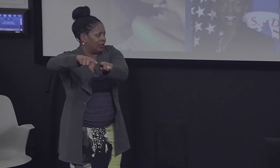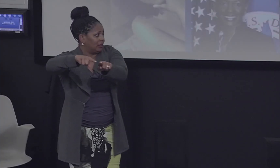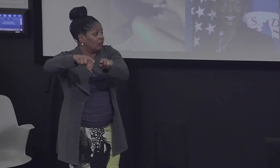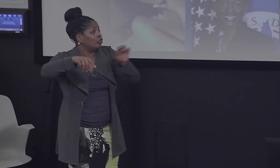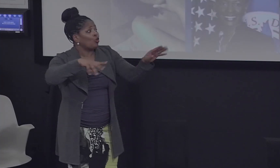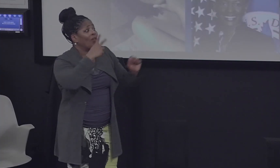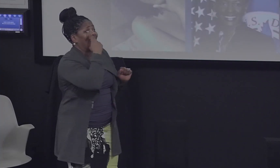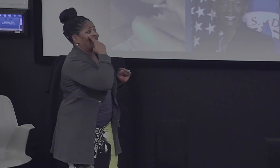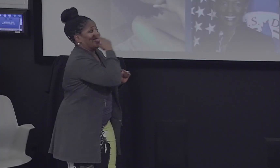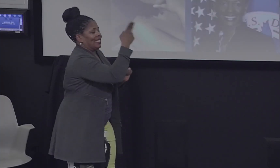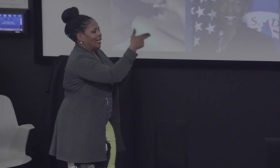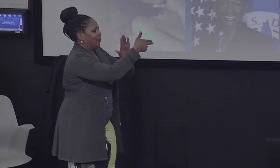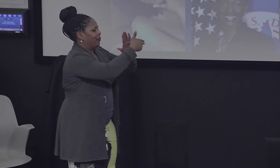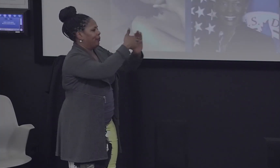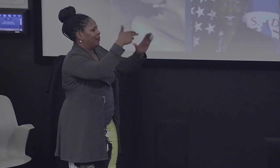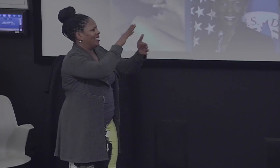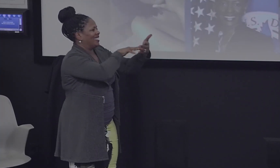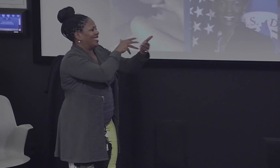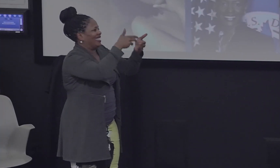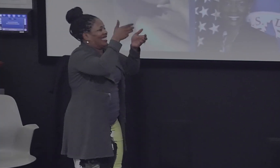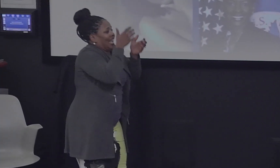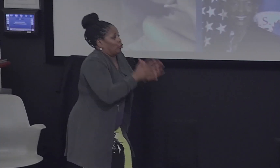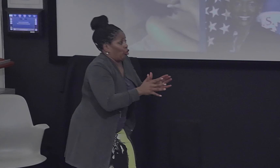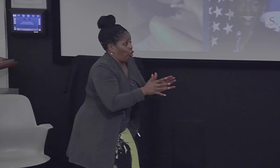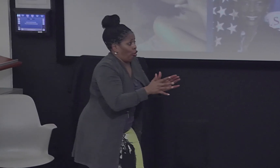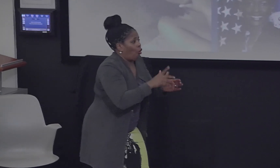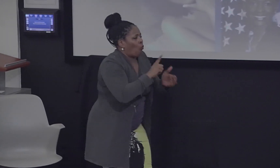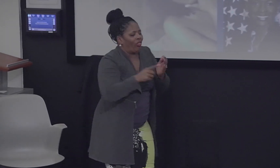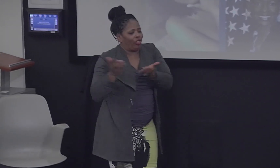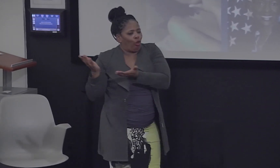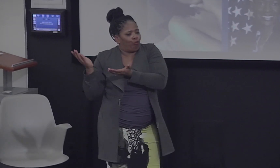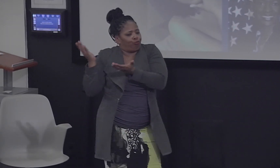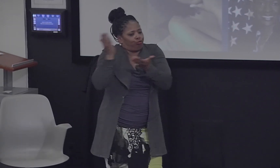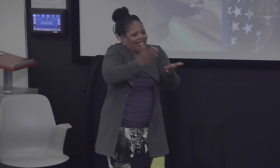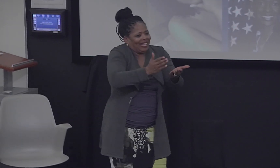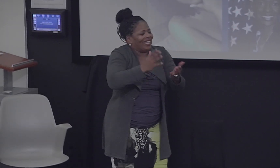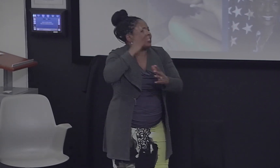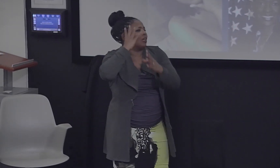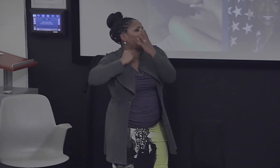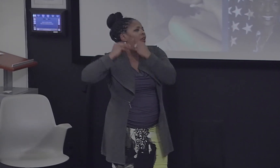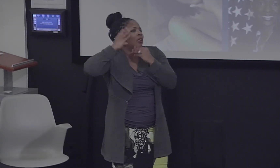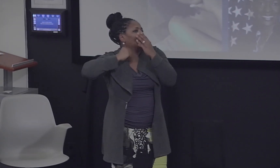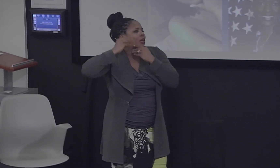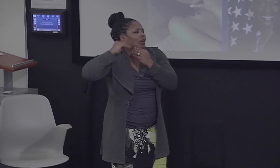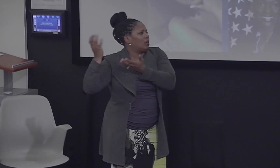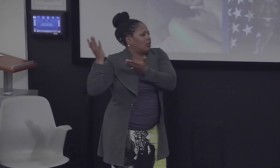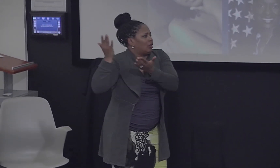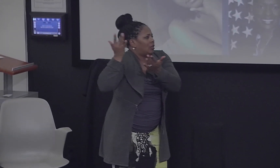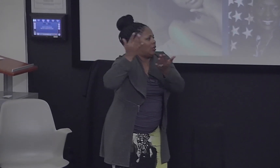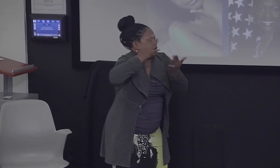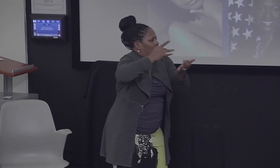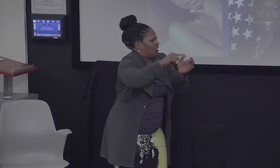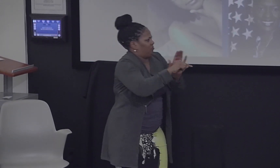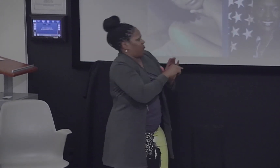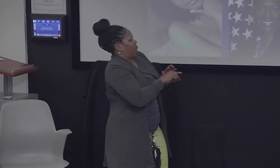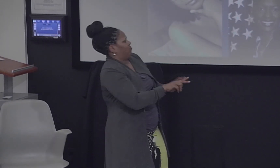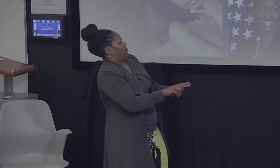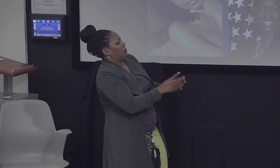First, by understanding that you're really within all of this complexity. So there's experience being brought in from every